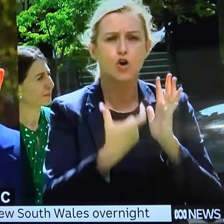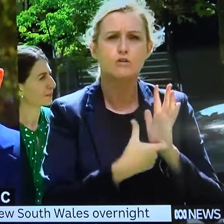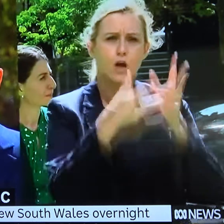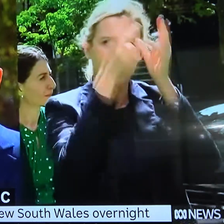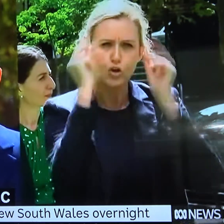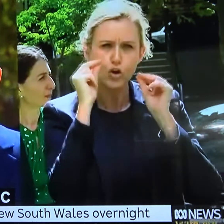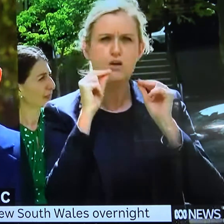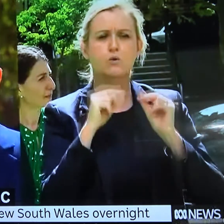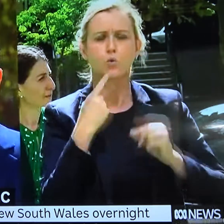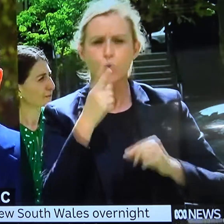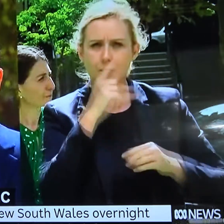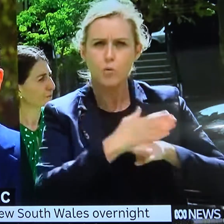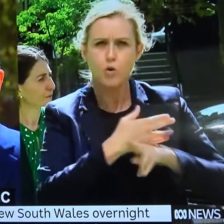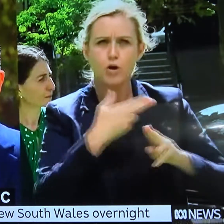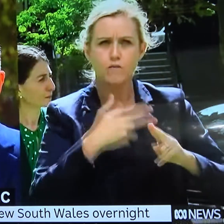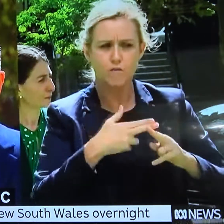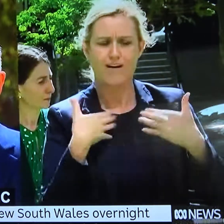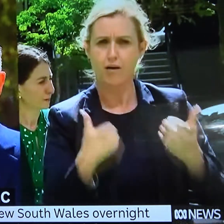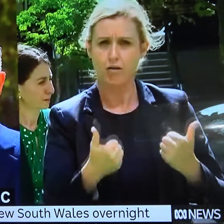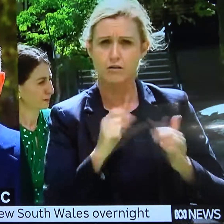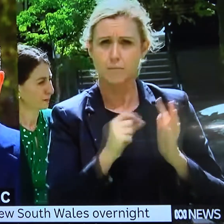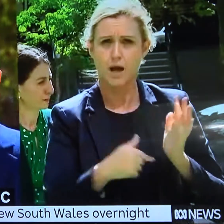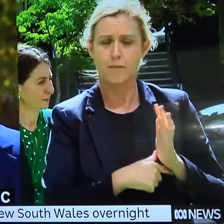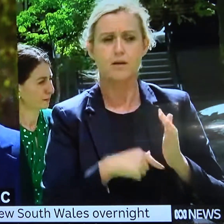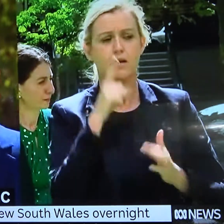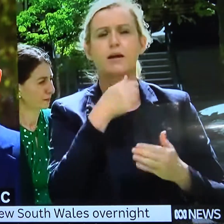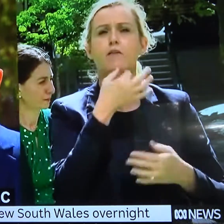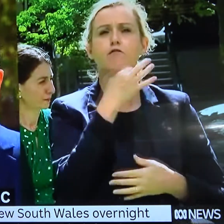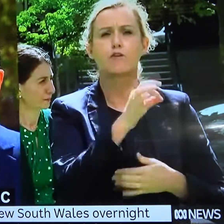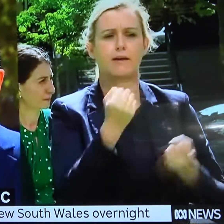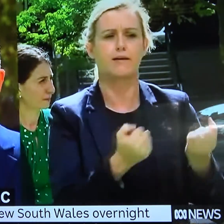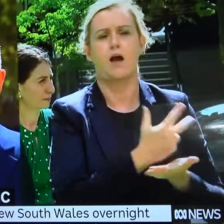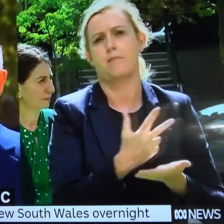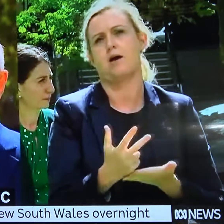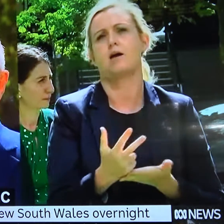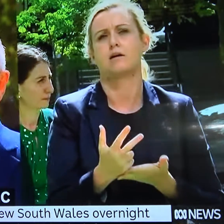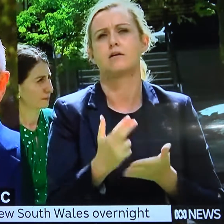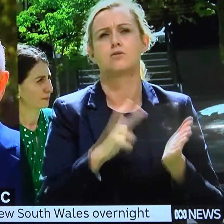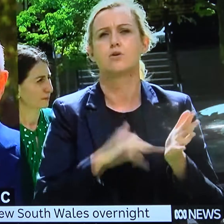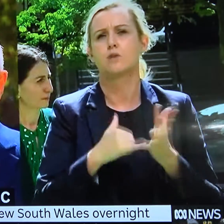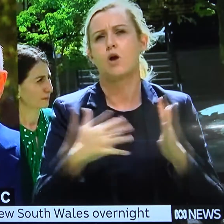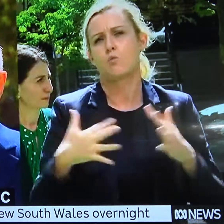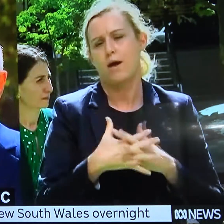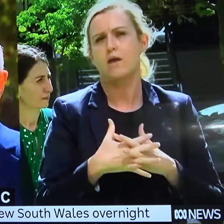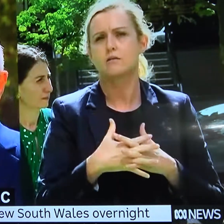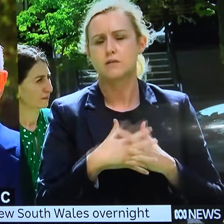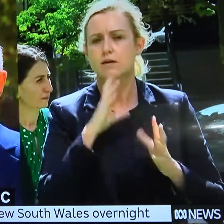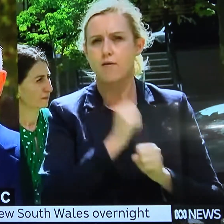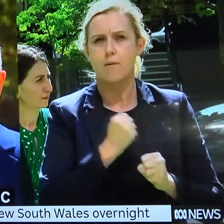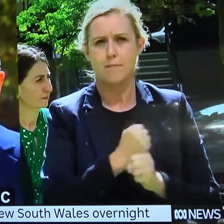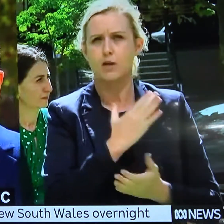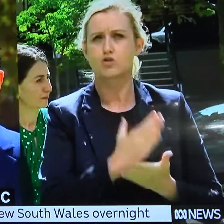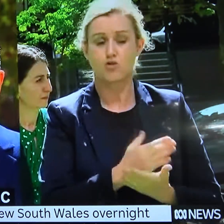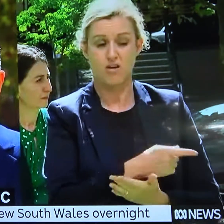parking during this very difficult time. And the state government has made sure that health workers will